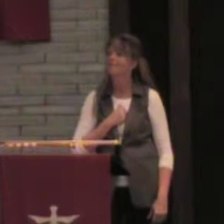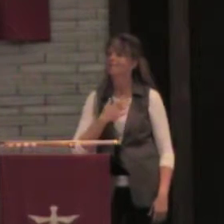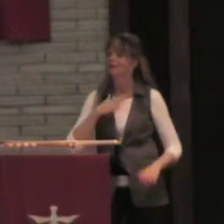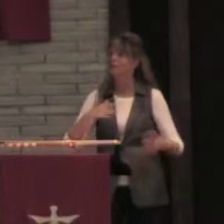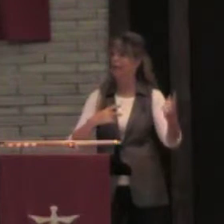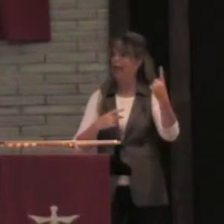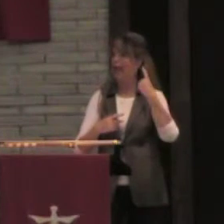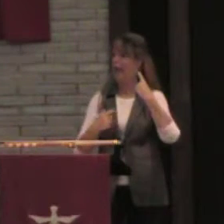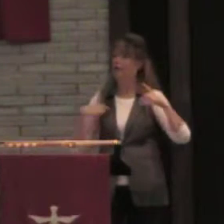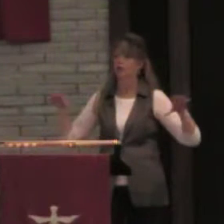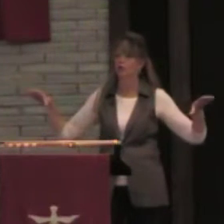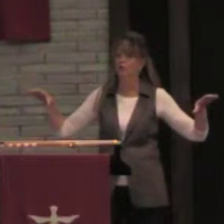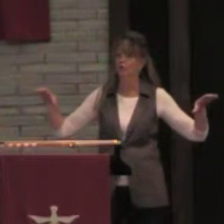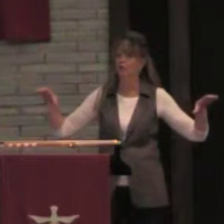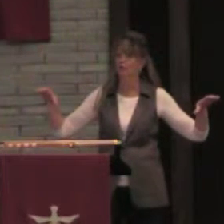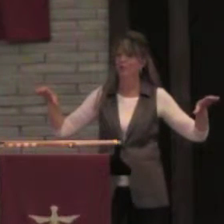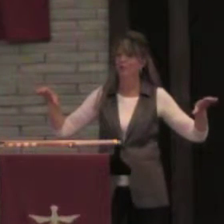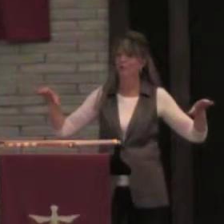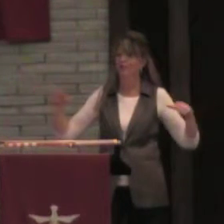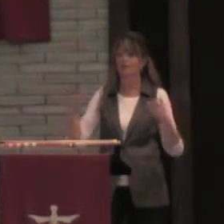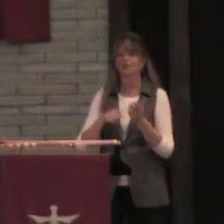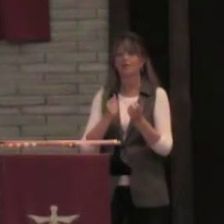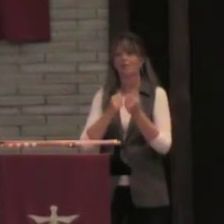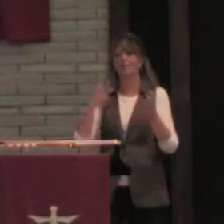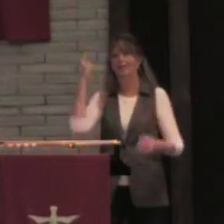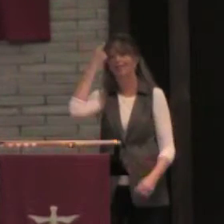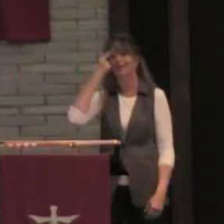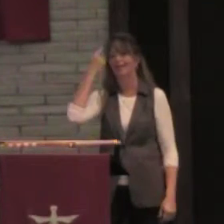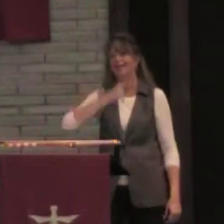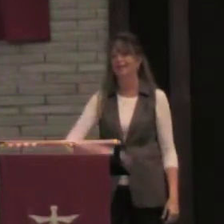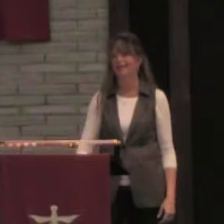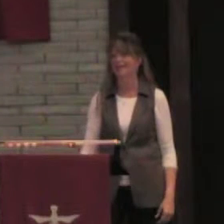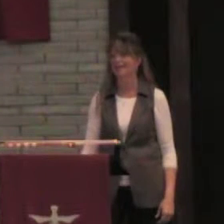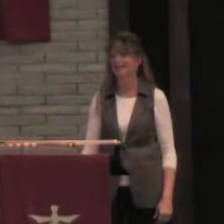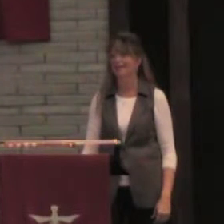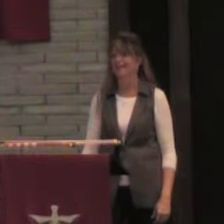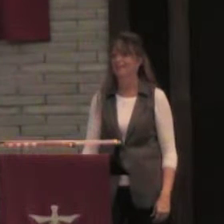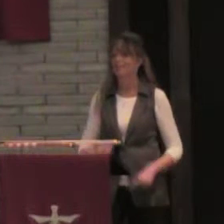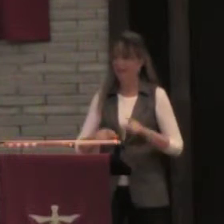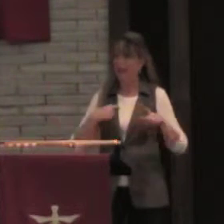I love it. Like when my children ask, I want to do it.